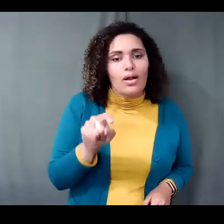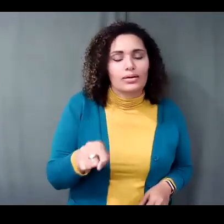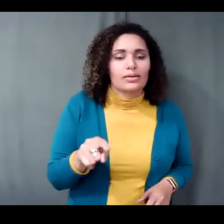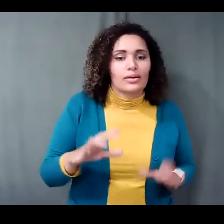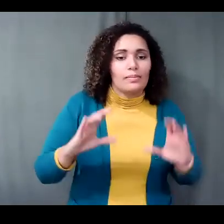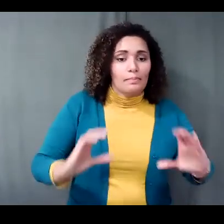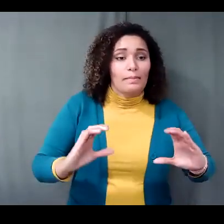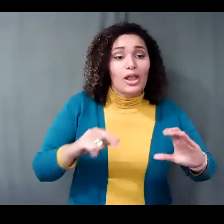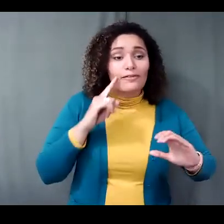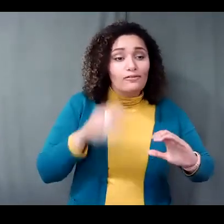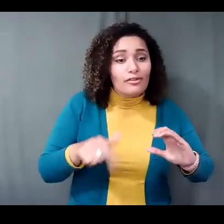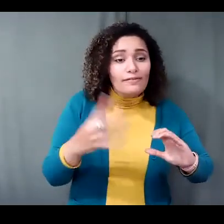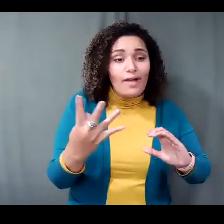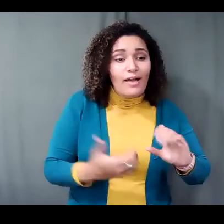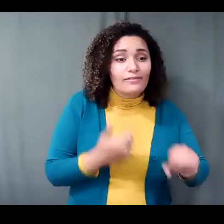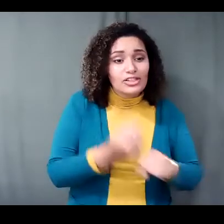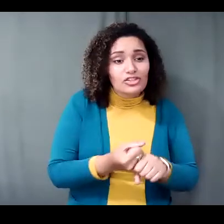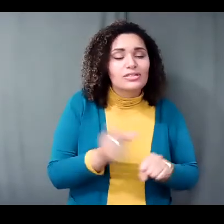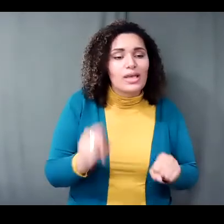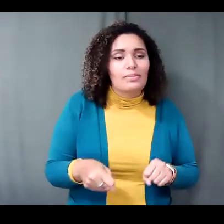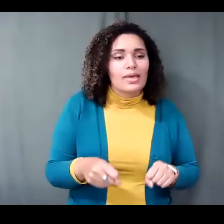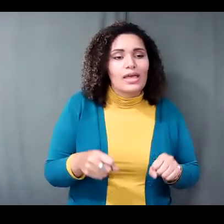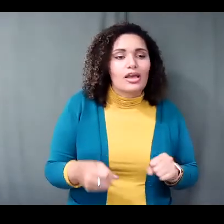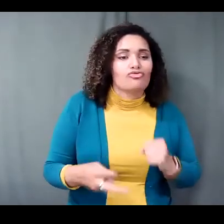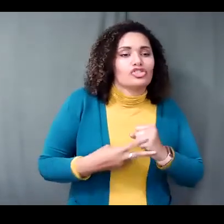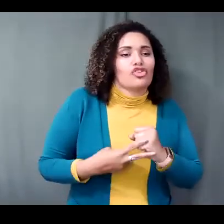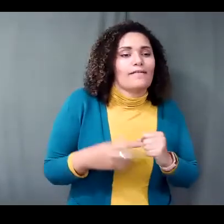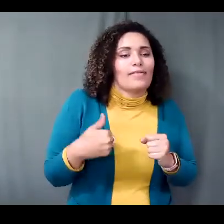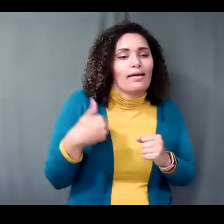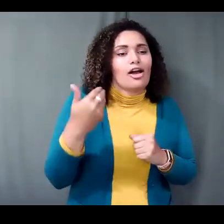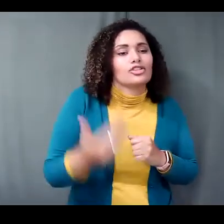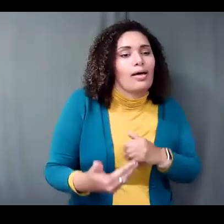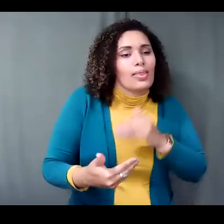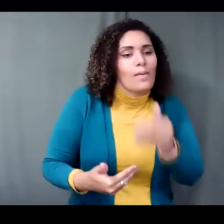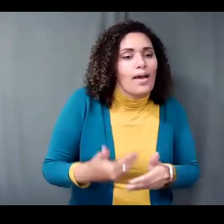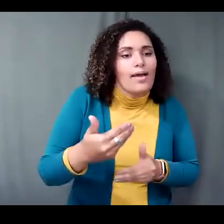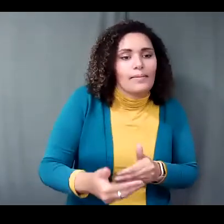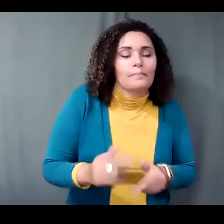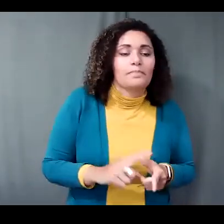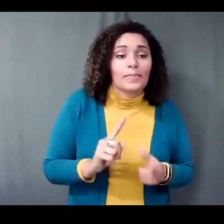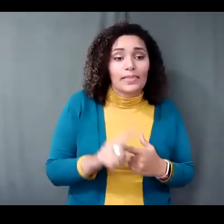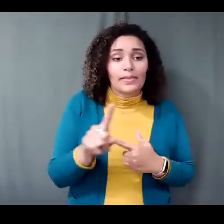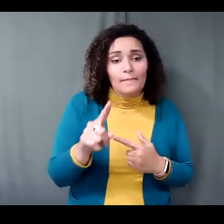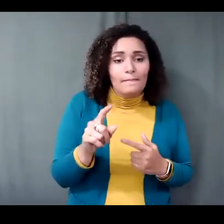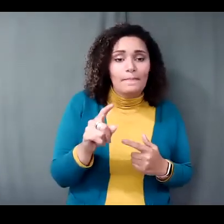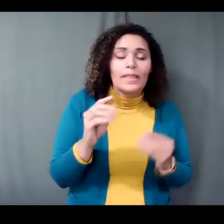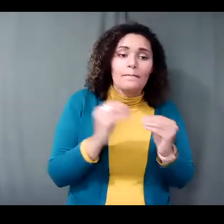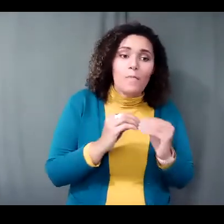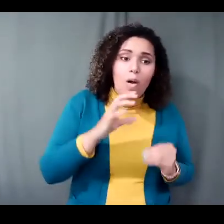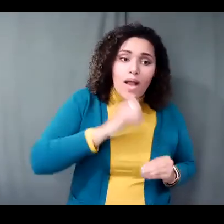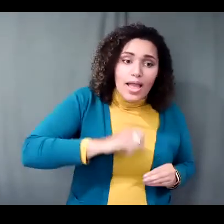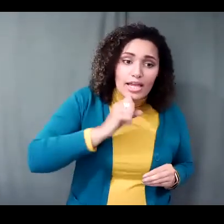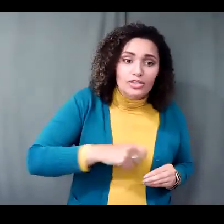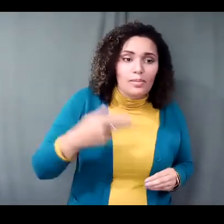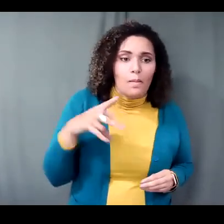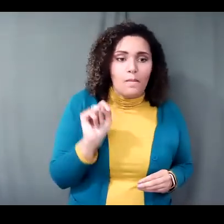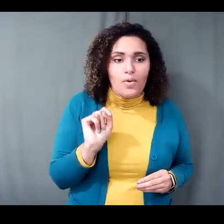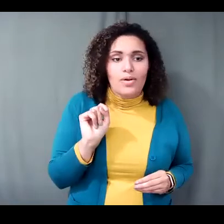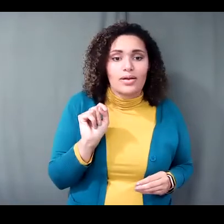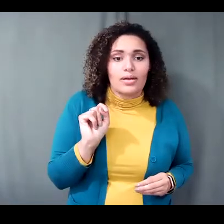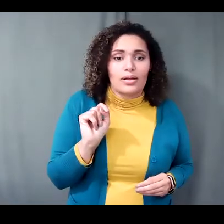similar. So port, as Sarah talking about, is there are several different kinds of port. One of the basic ones is you